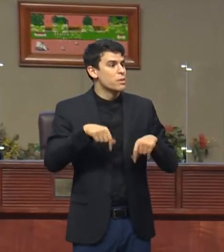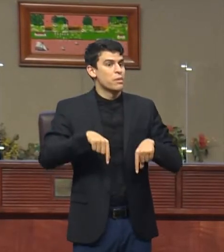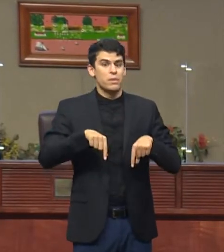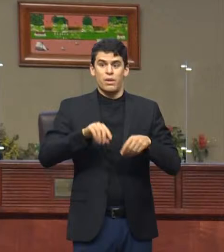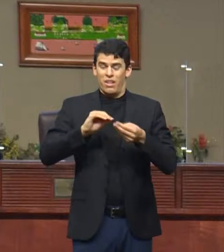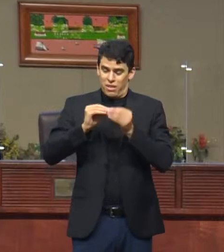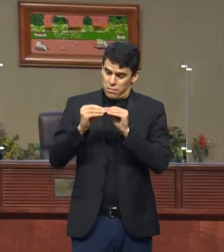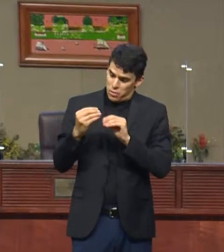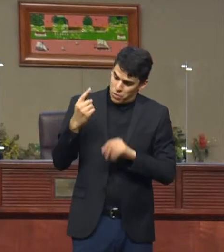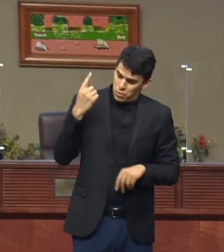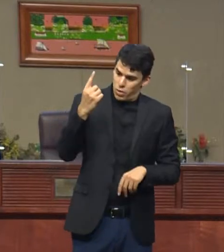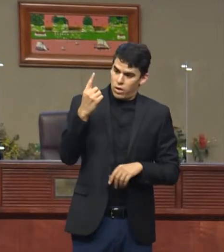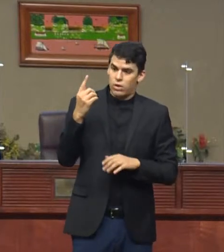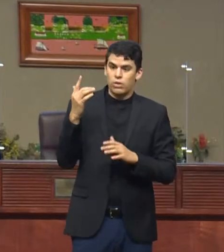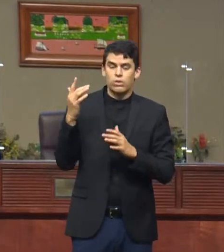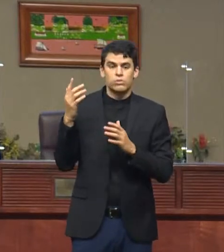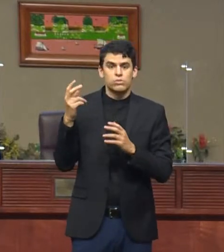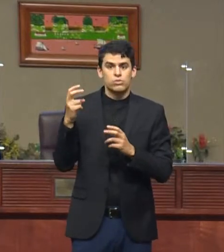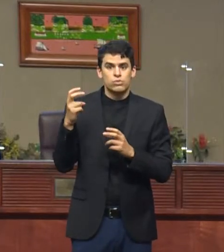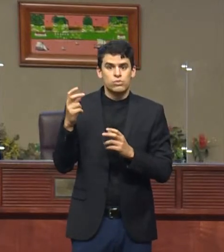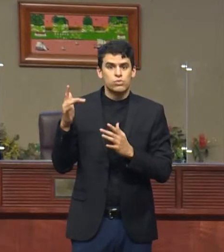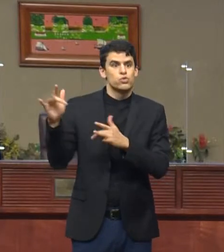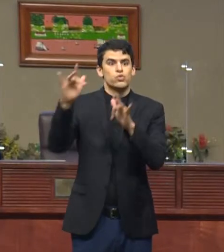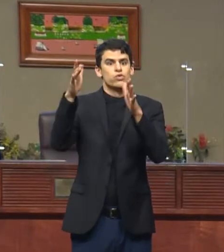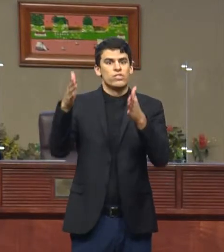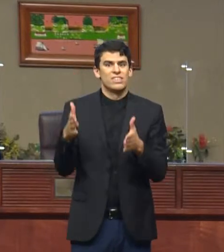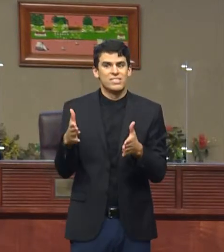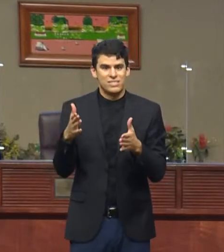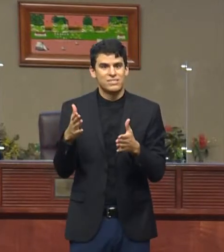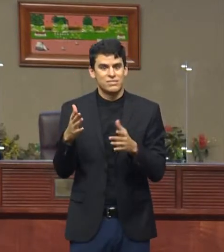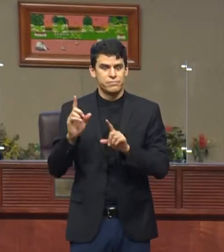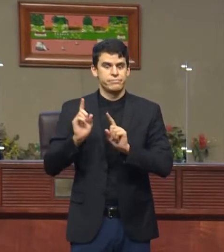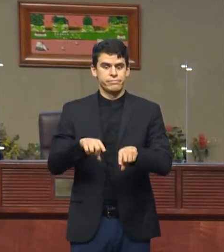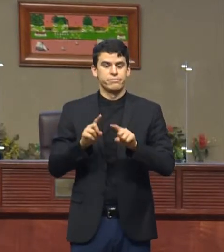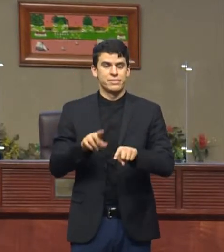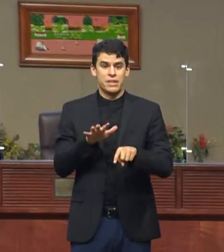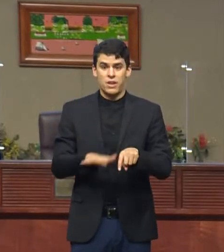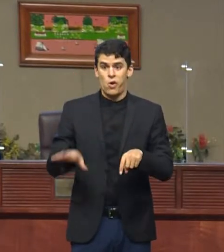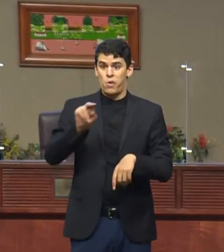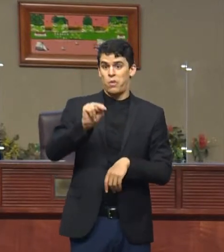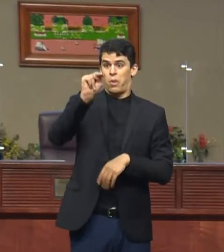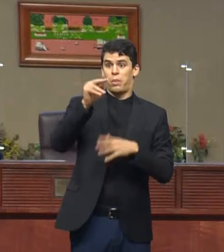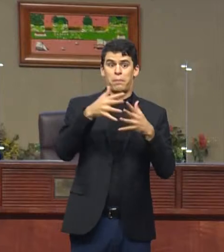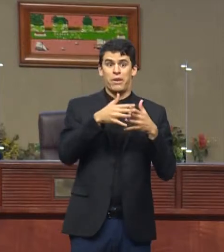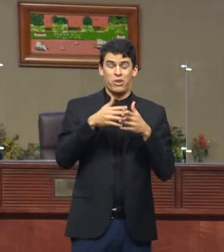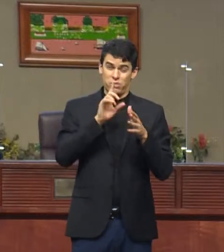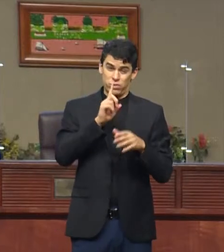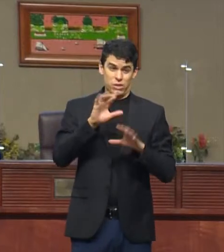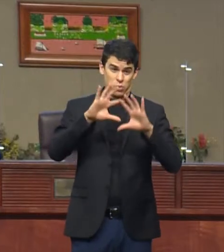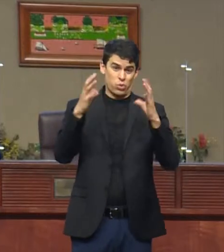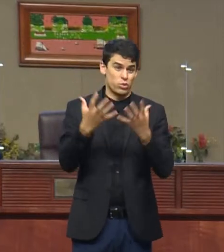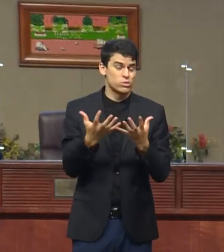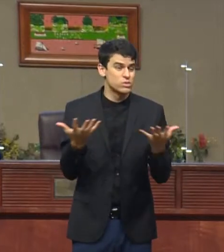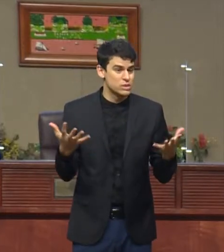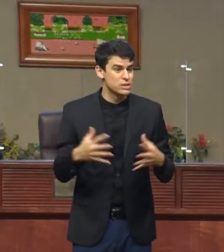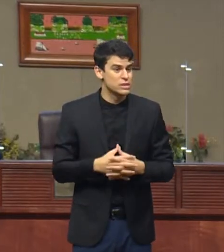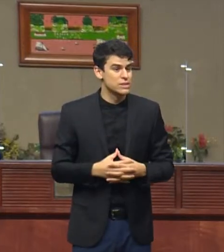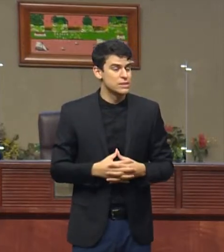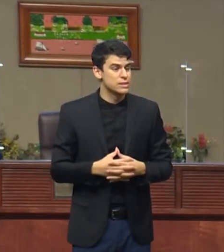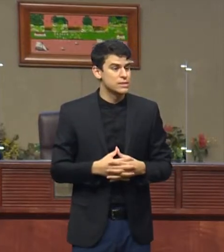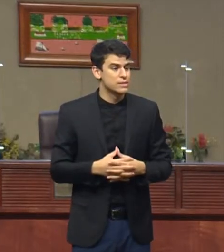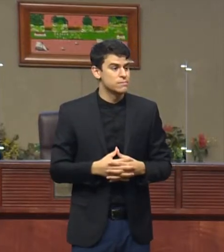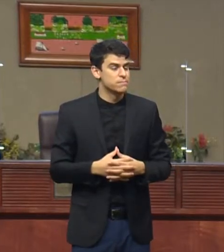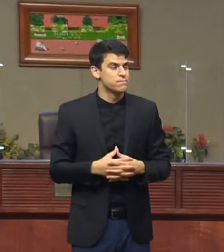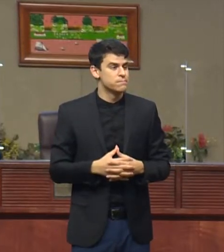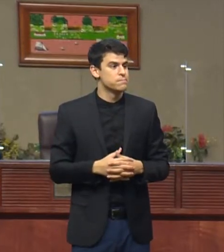tourist destination for all of North America, one of the top in the world. And I believe we still,